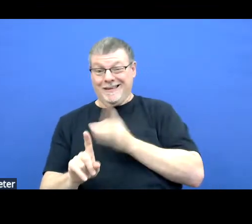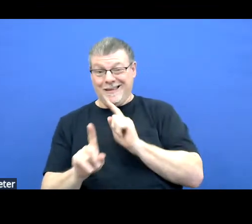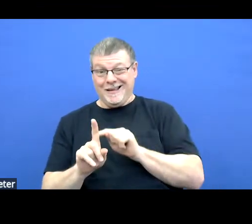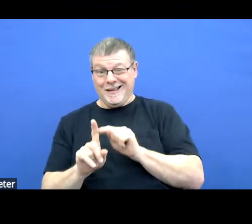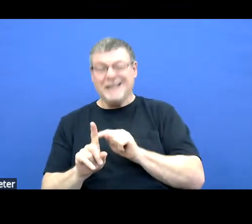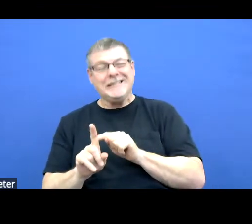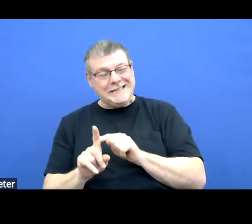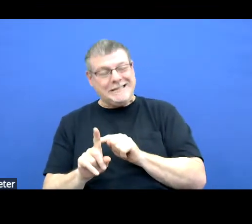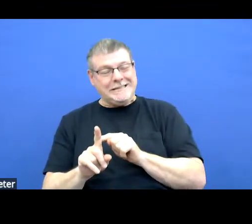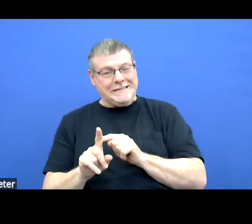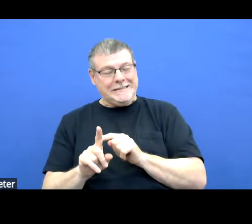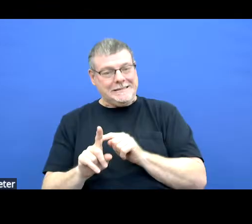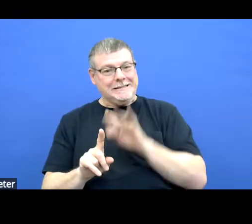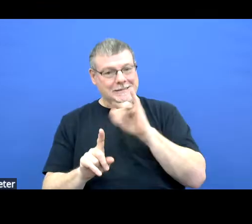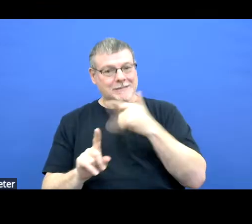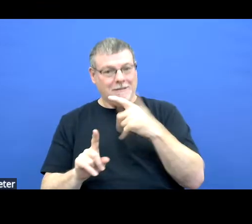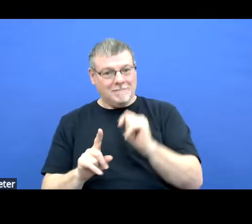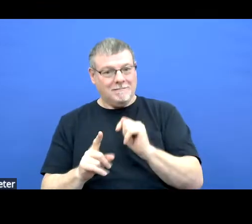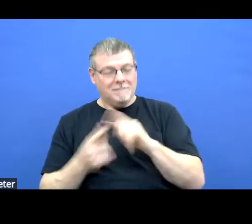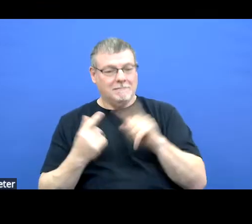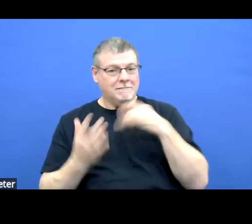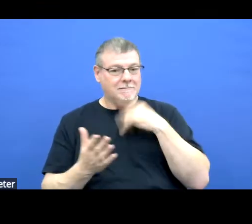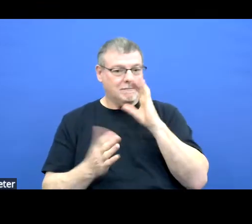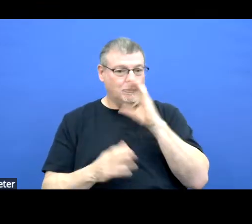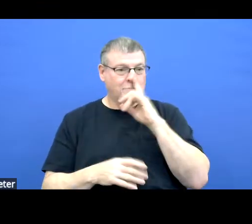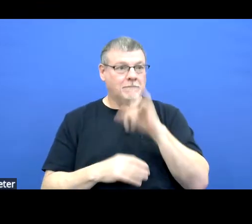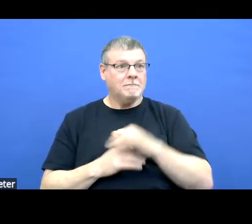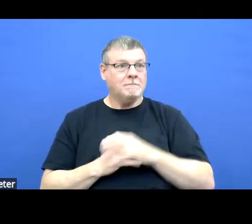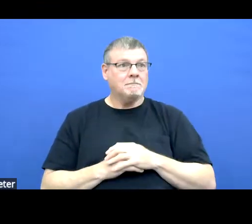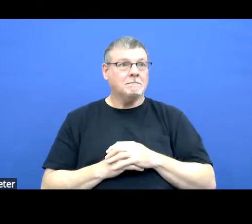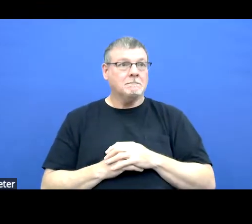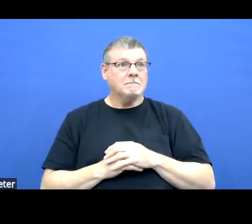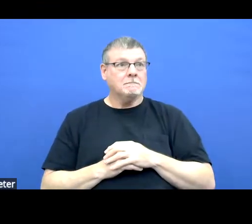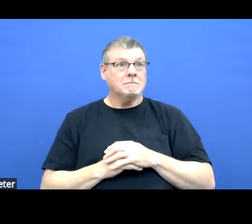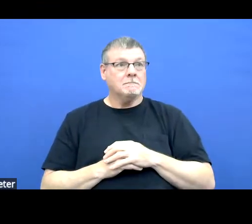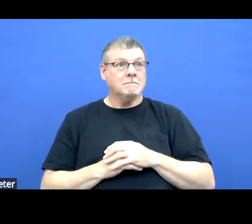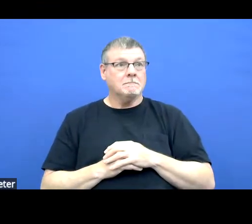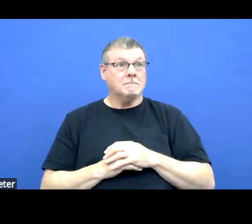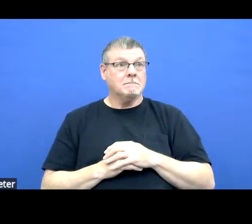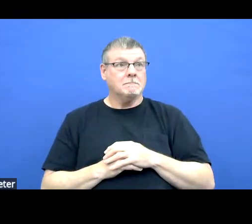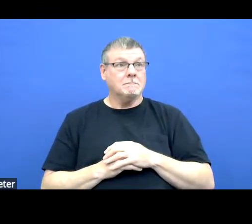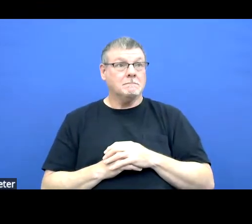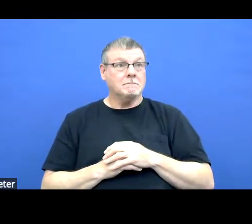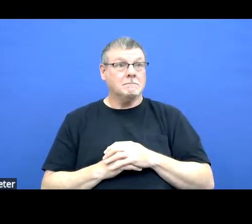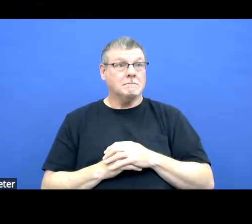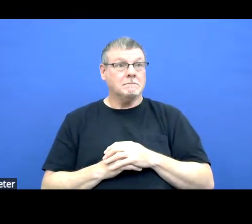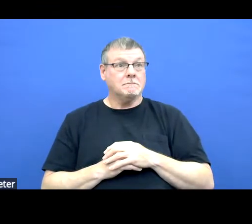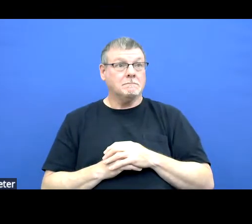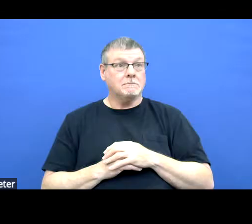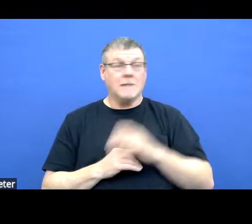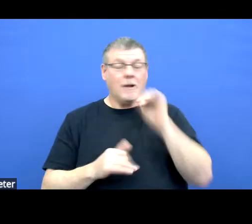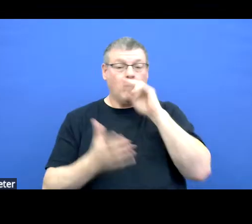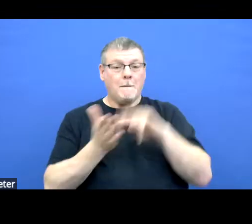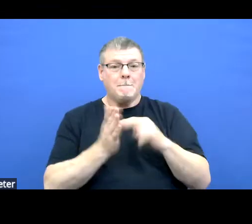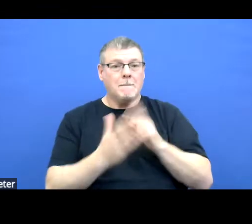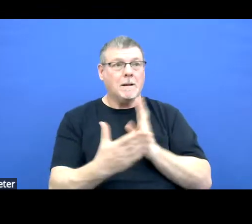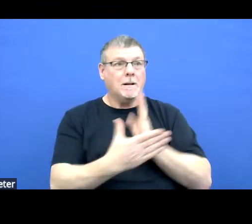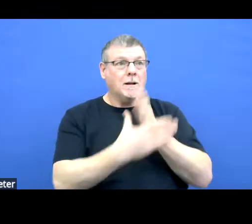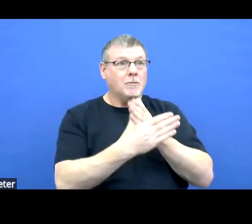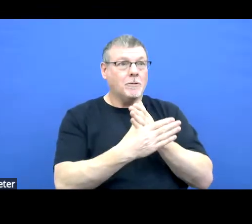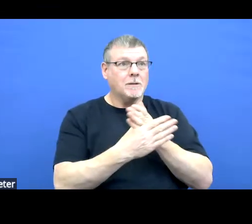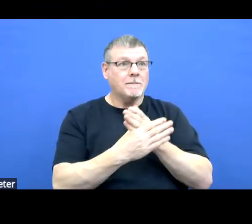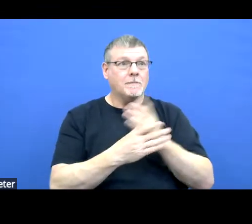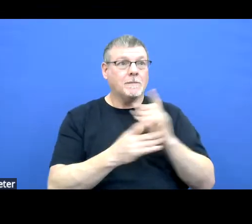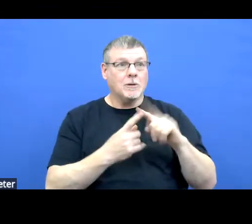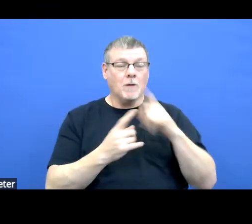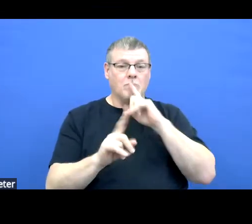it is a little tight. So that's some of what we're going to be looking at. So go ahead. Sorry, I actually, not to interrupt, but I know as, just a